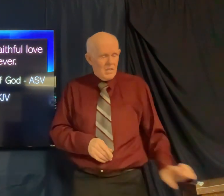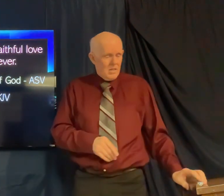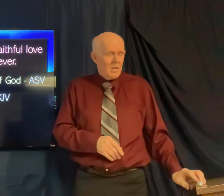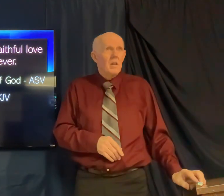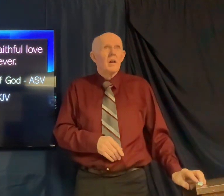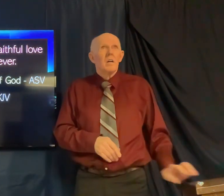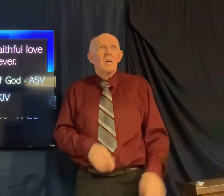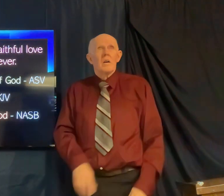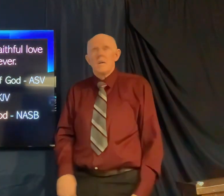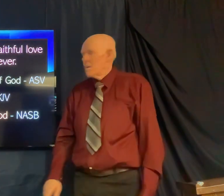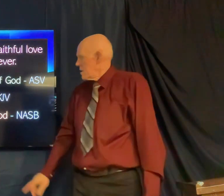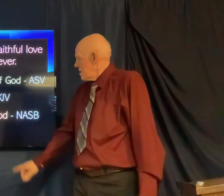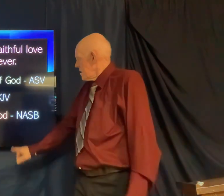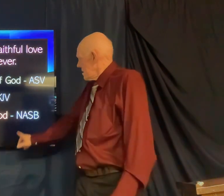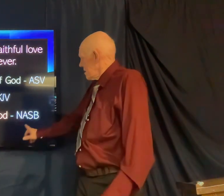The mercy of God.